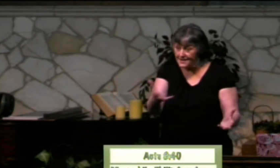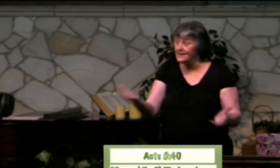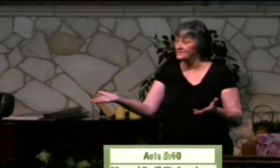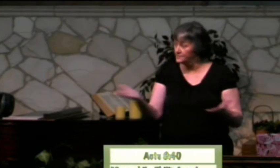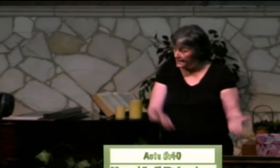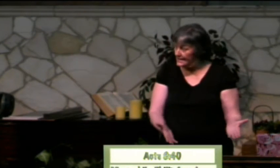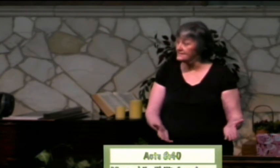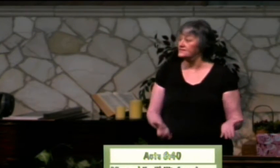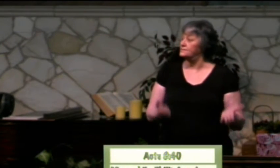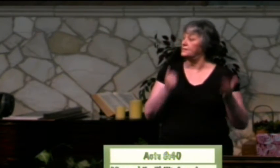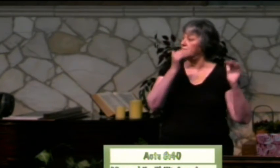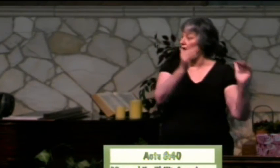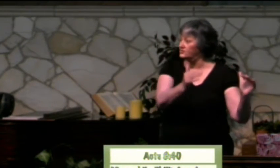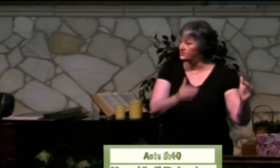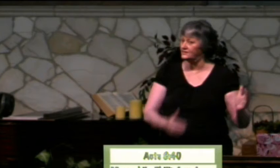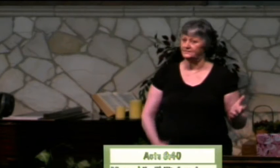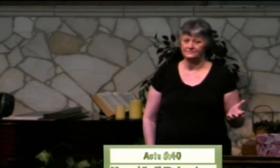Obedience brings the promotion.